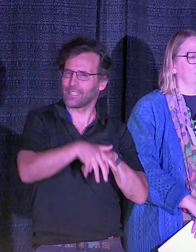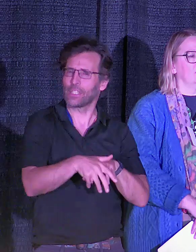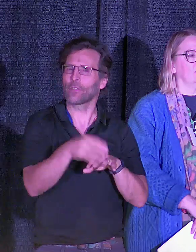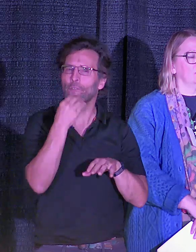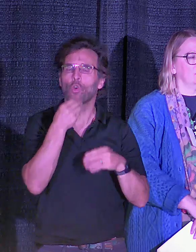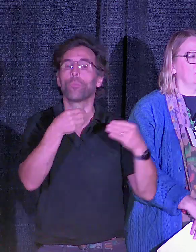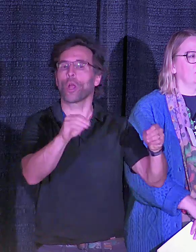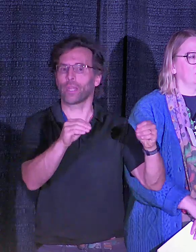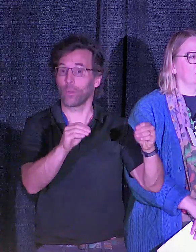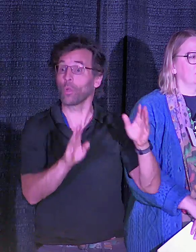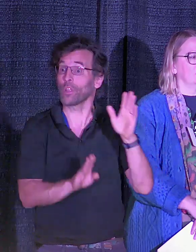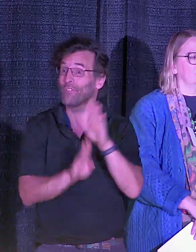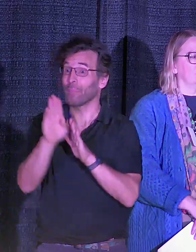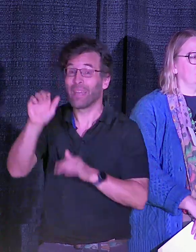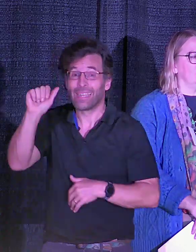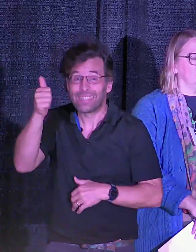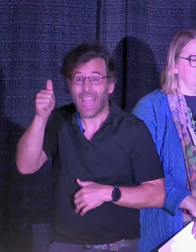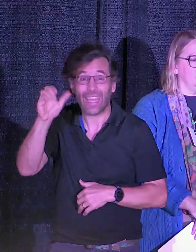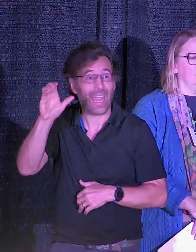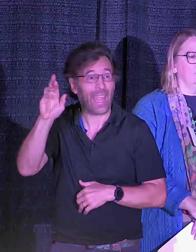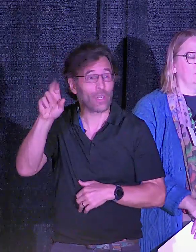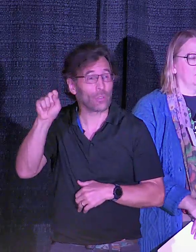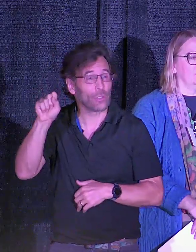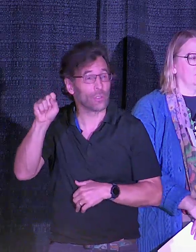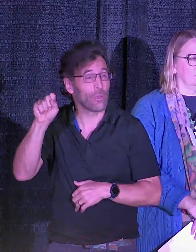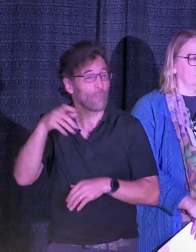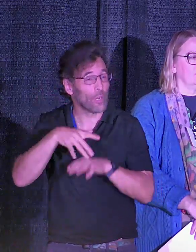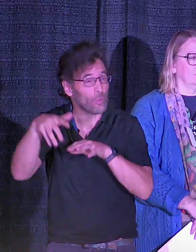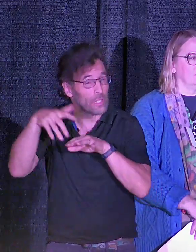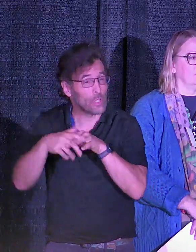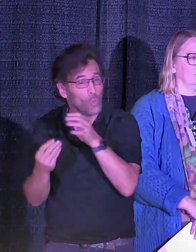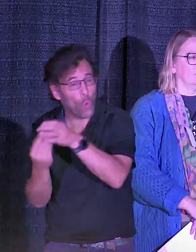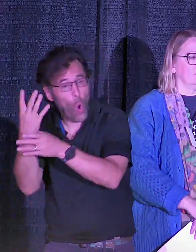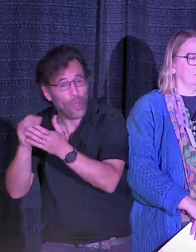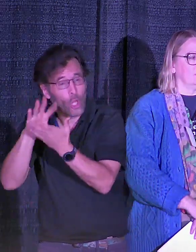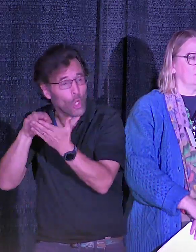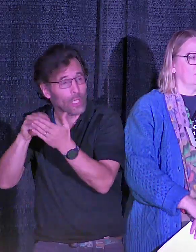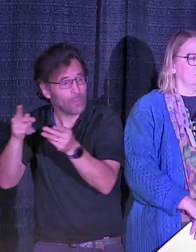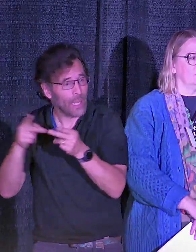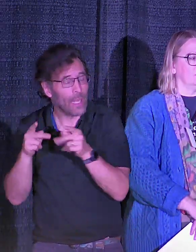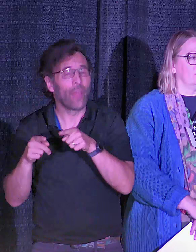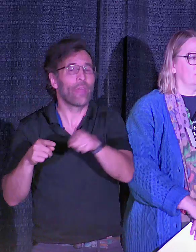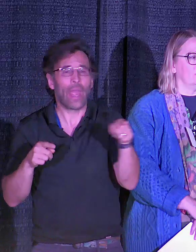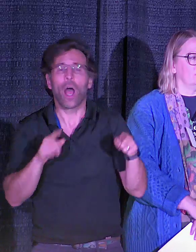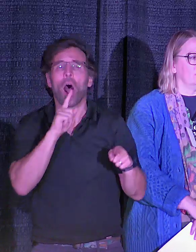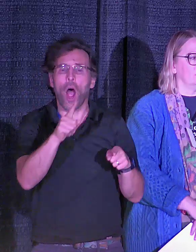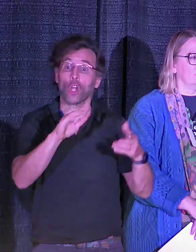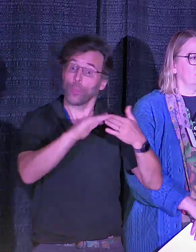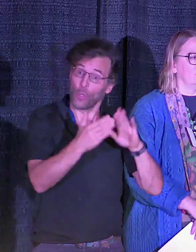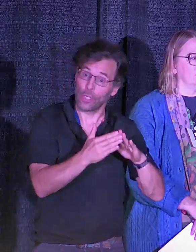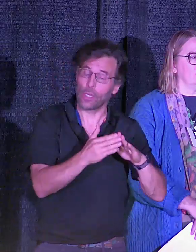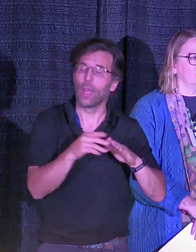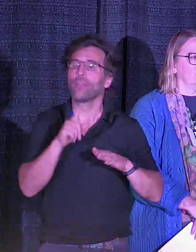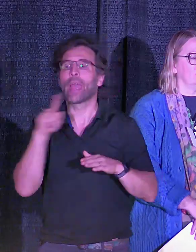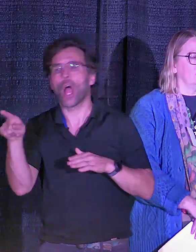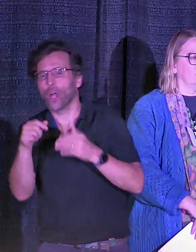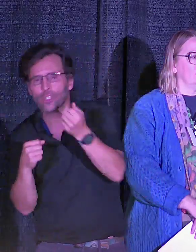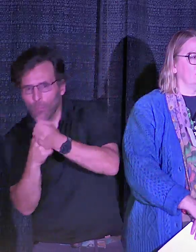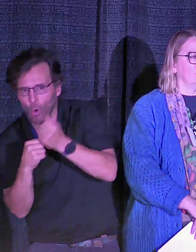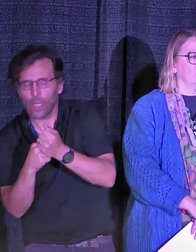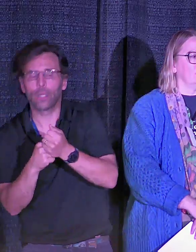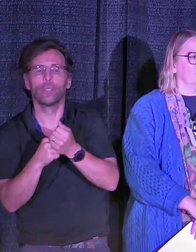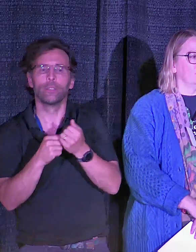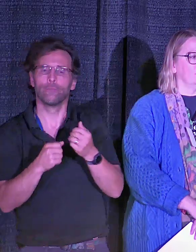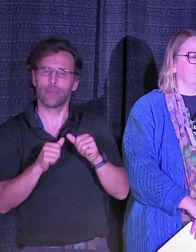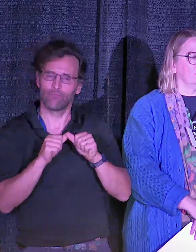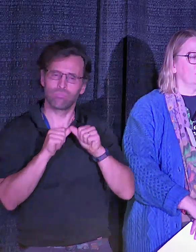develop 10 acres into Indigenous growing and learning space. They are community, they are supporting and